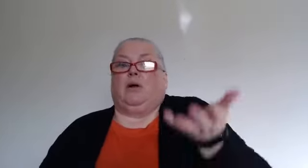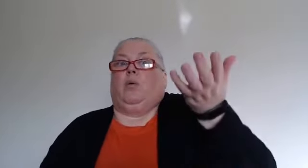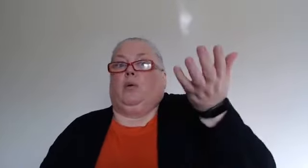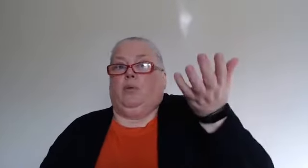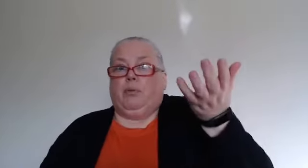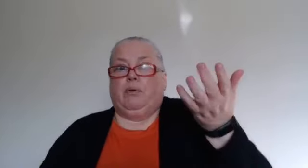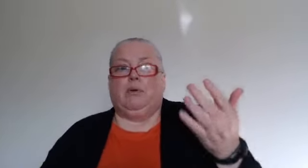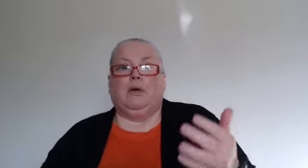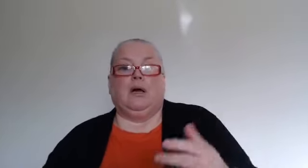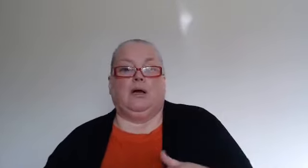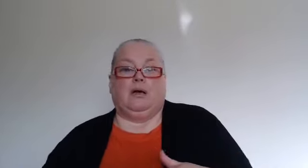go up.